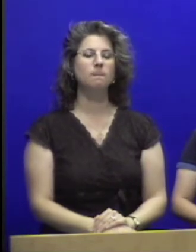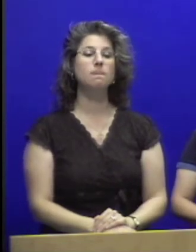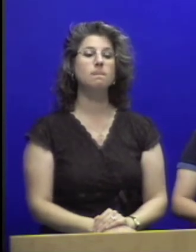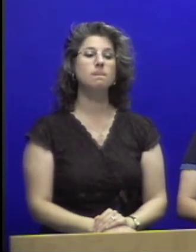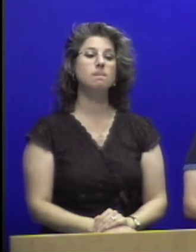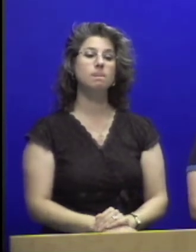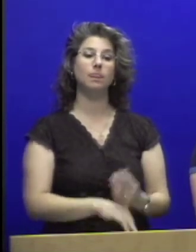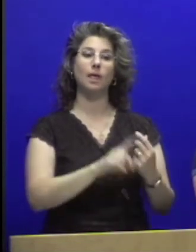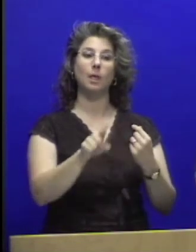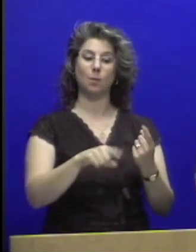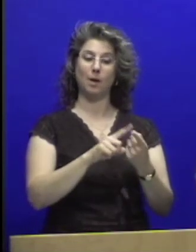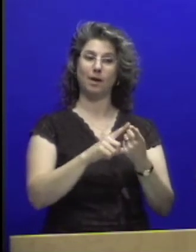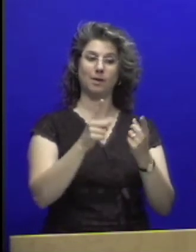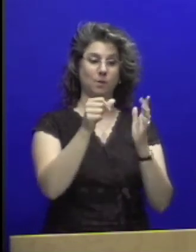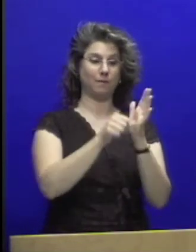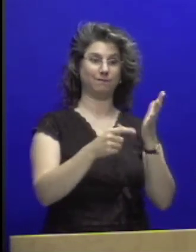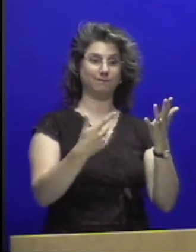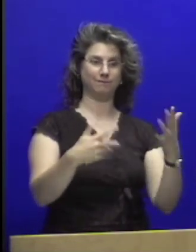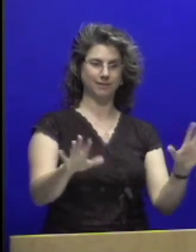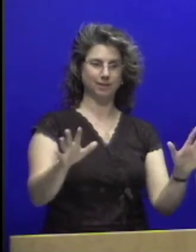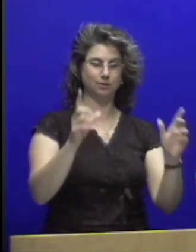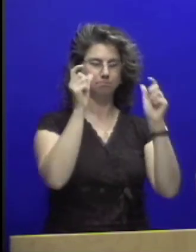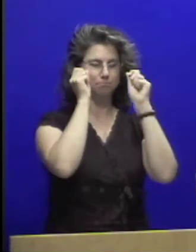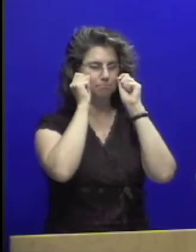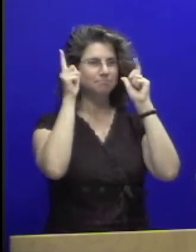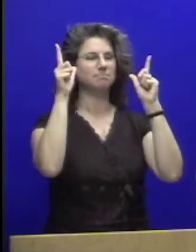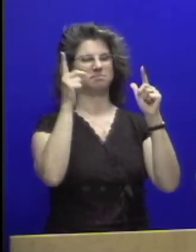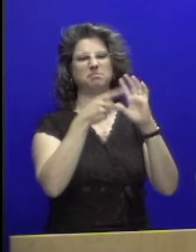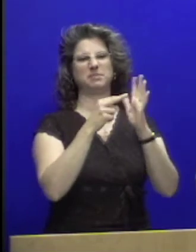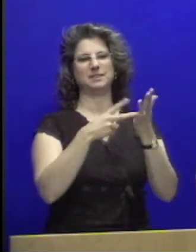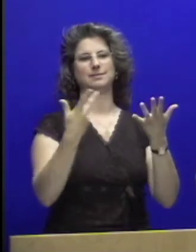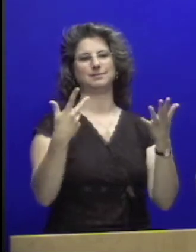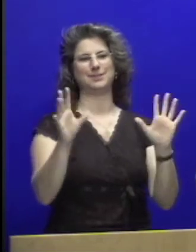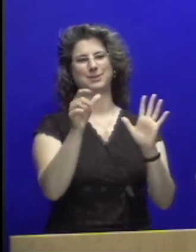When you wake up, it'll be over.